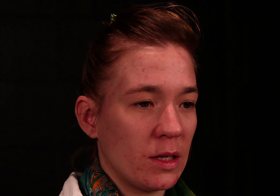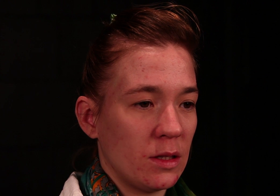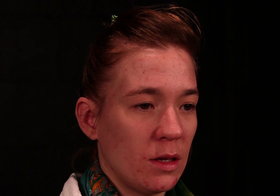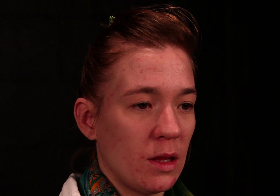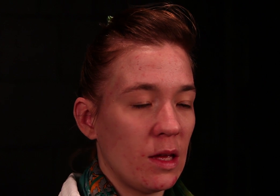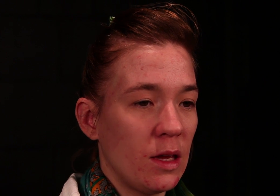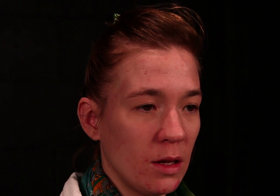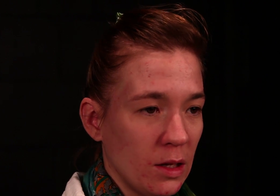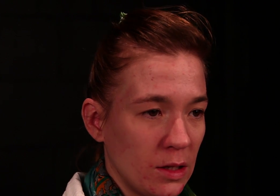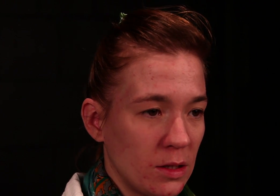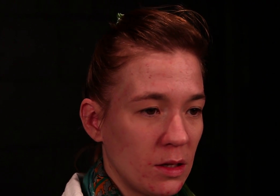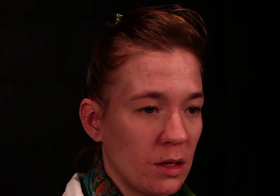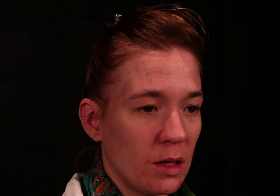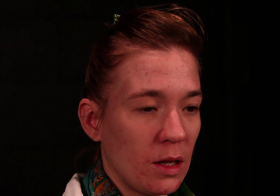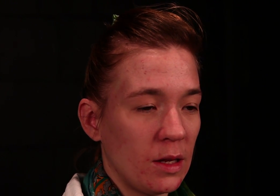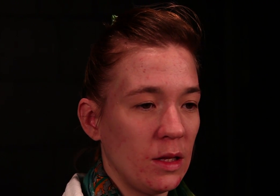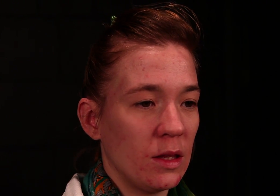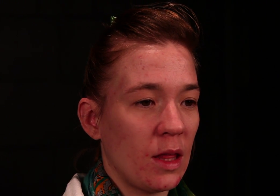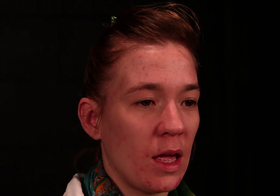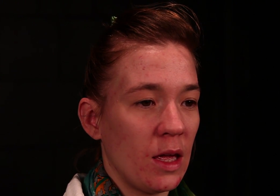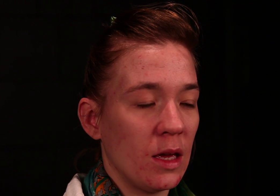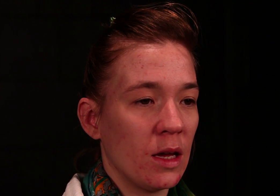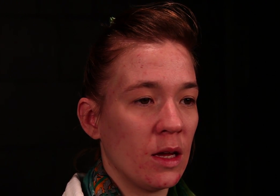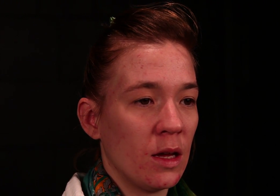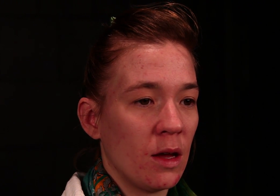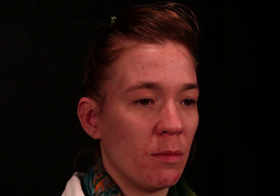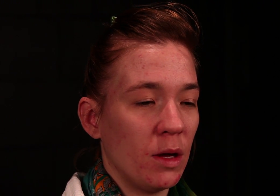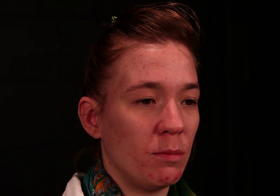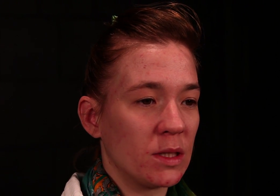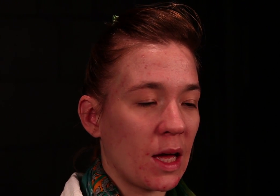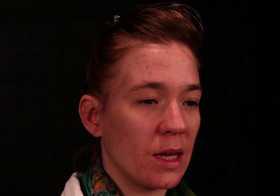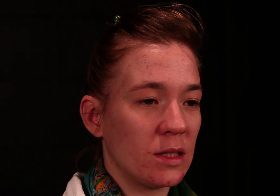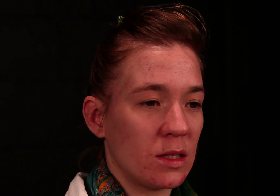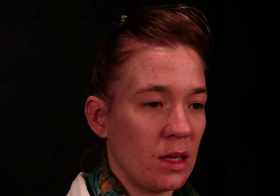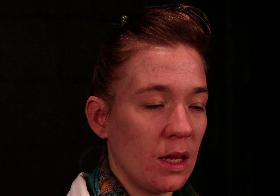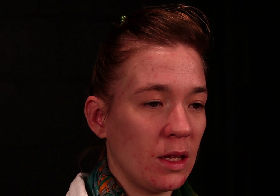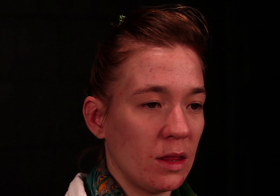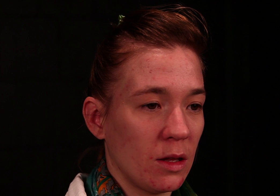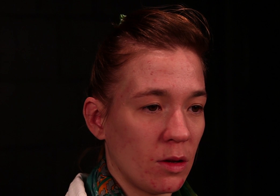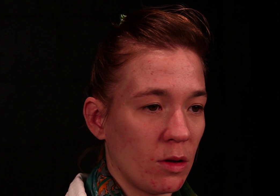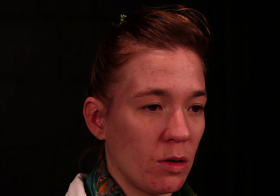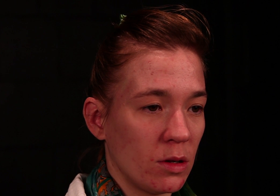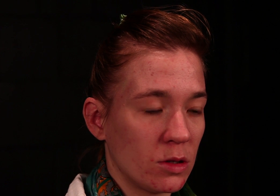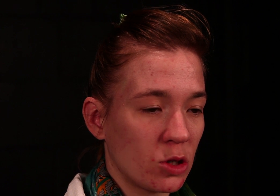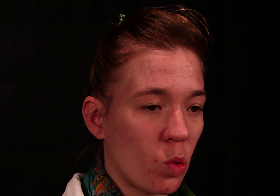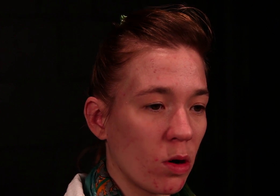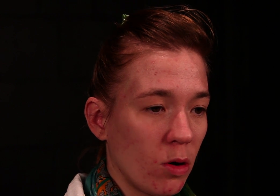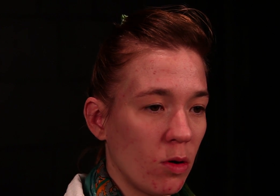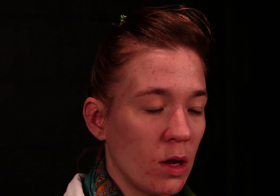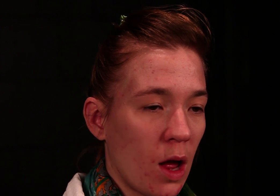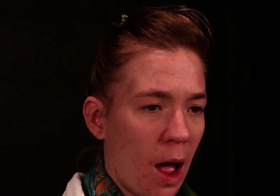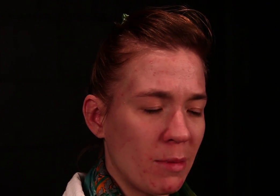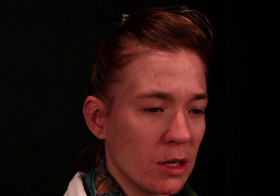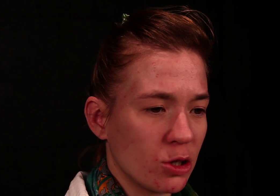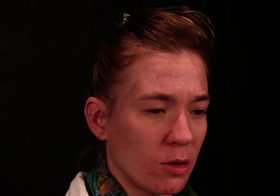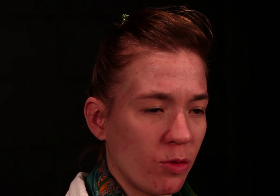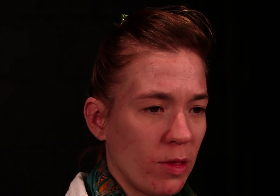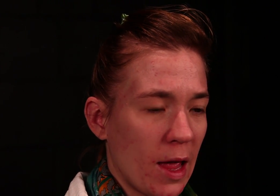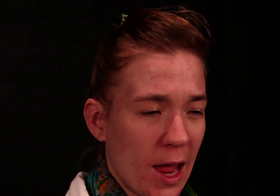as in they kill it, and then but besides skinning the squirrel, I'm not sure if they ate